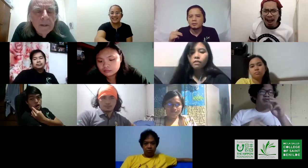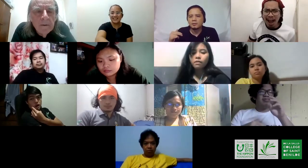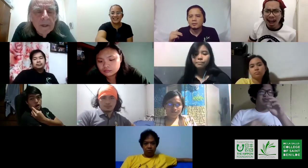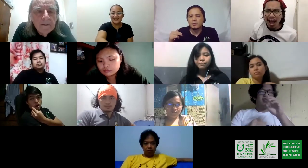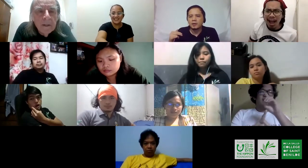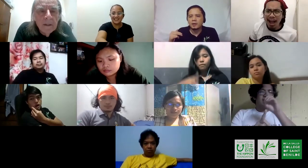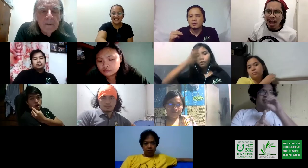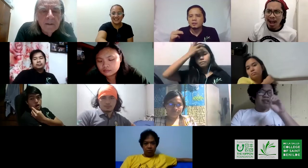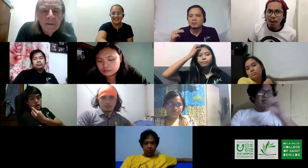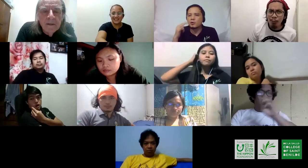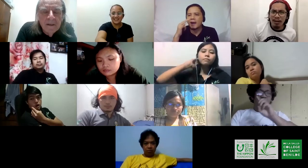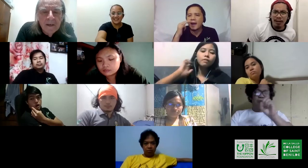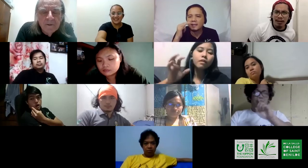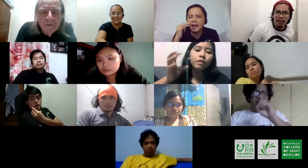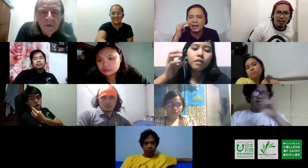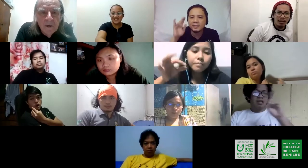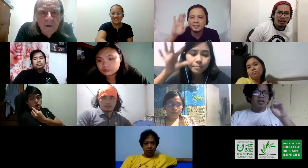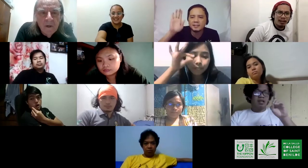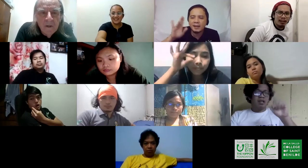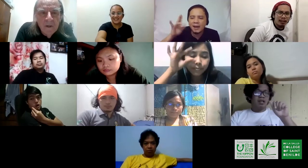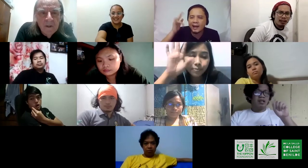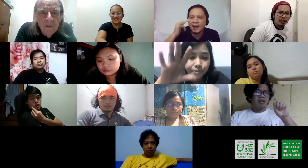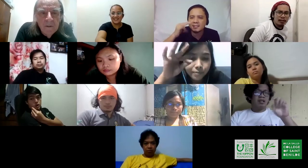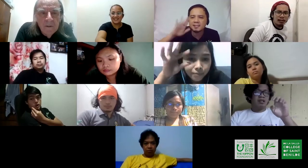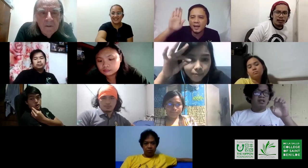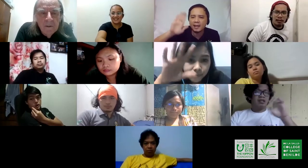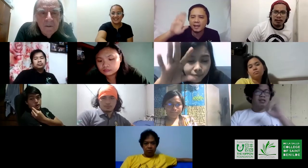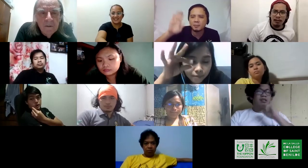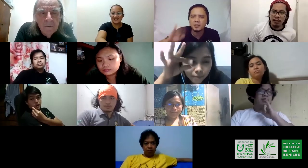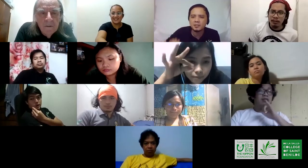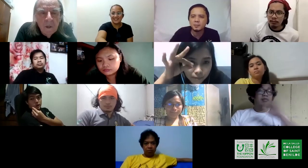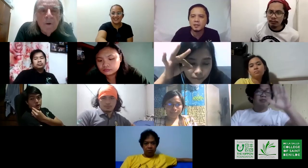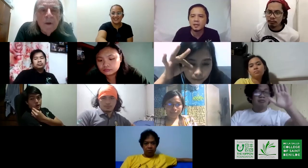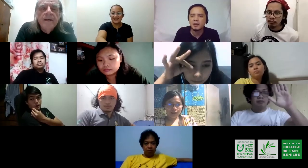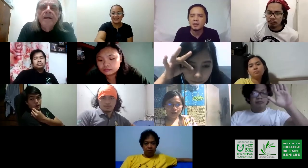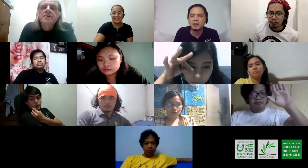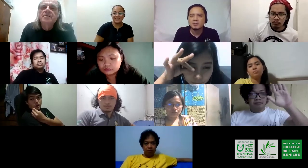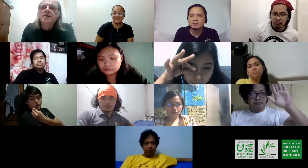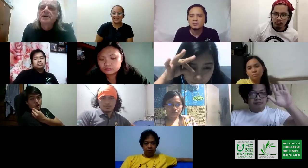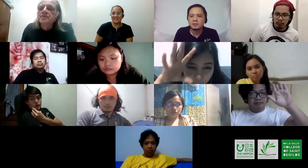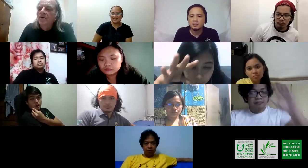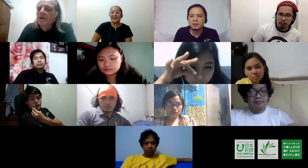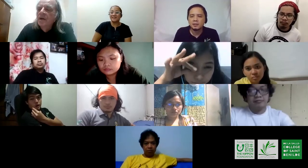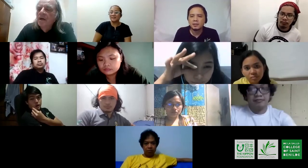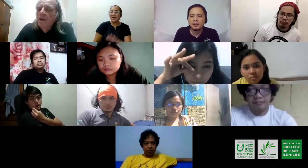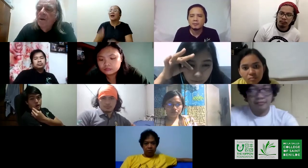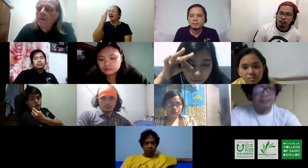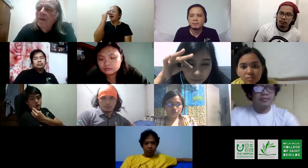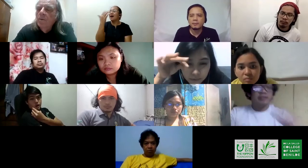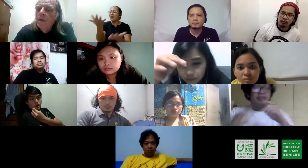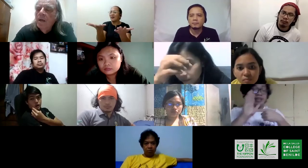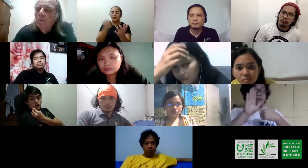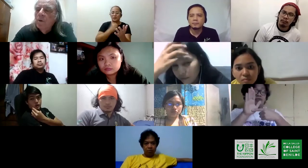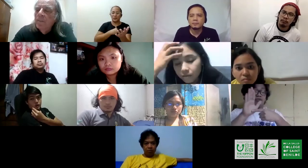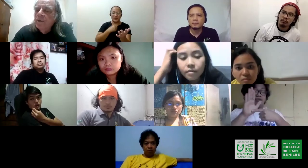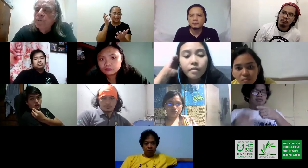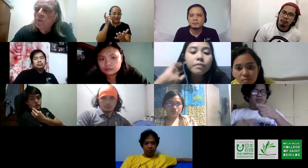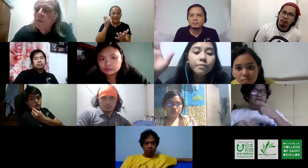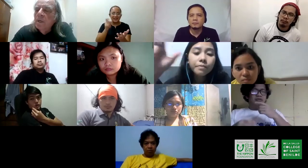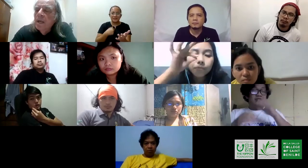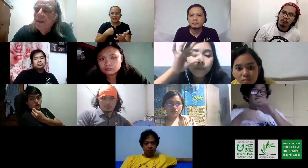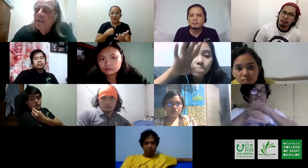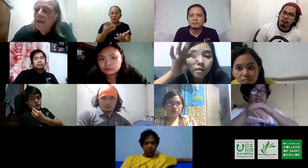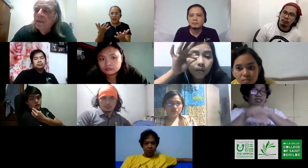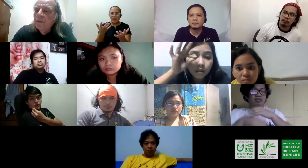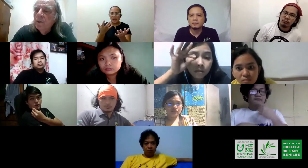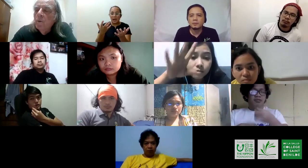Sorry, I didn't. So Nat has his hand up. He's speaking. Okay, Nat has his hand up, sorry. Yeah. Okay, but I want to make